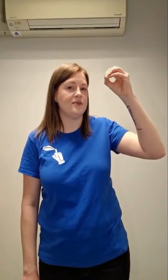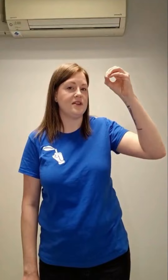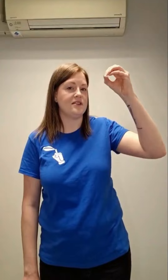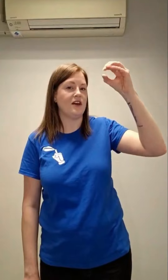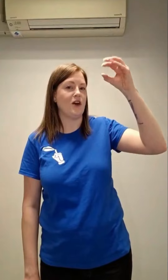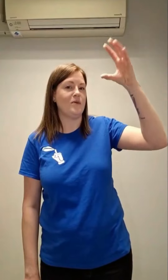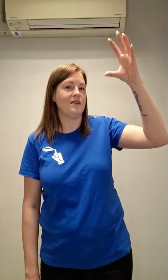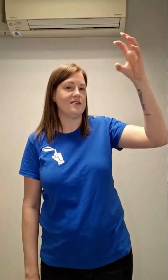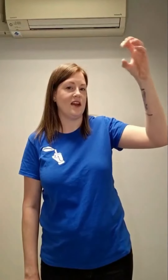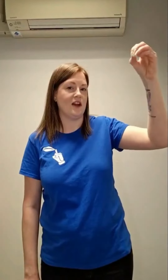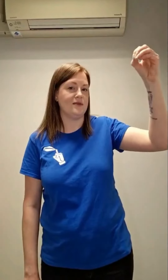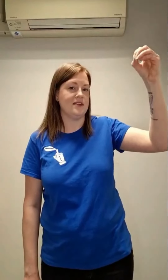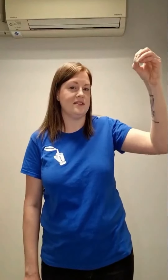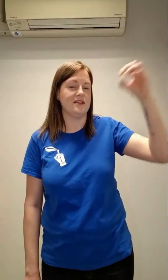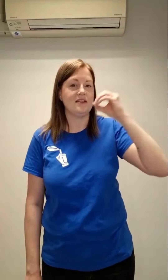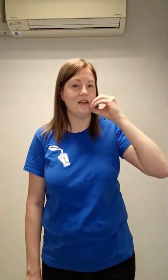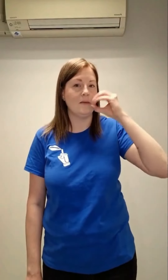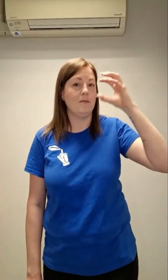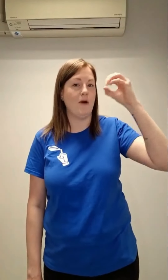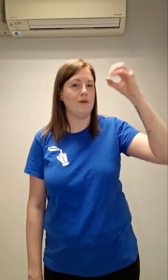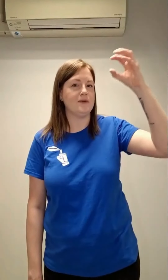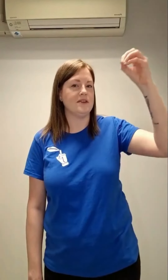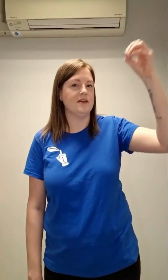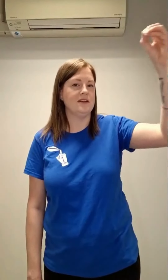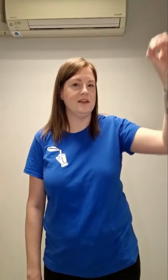closes, opens and closes. Bubbles.